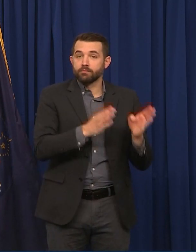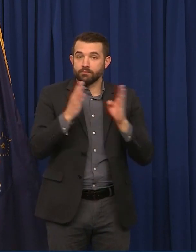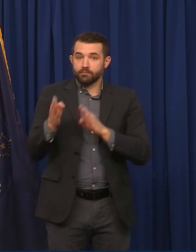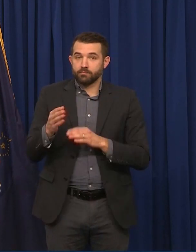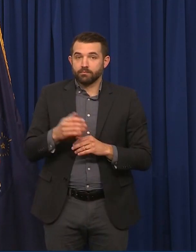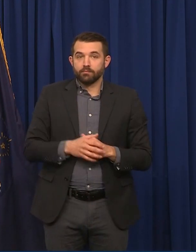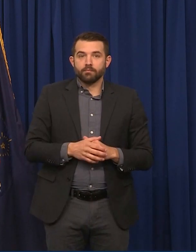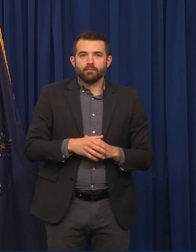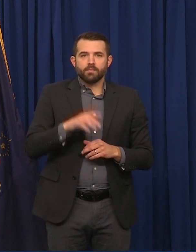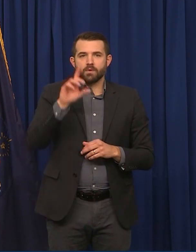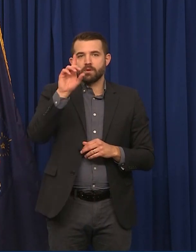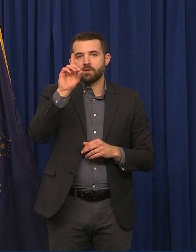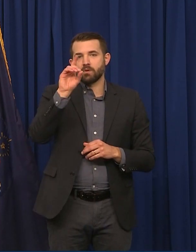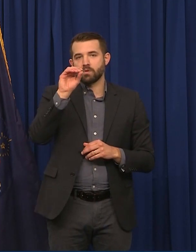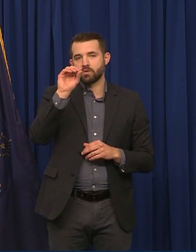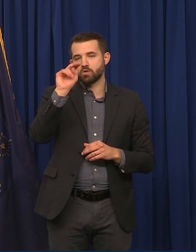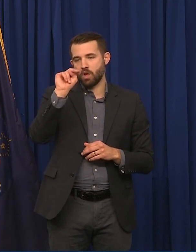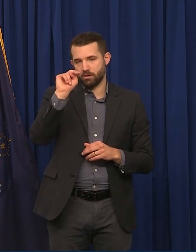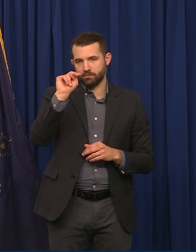Kerrigan from News Center.